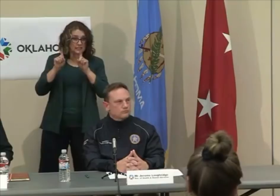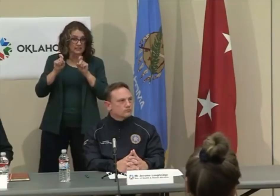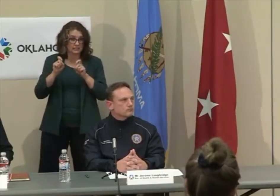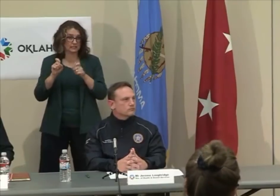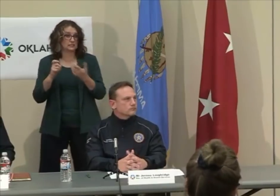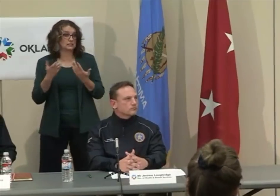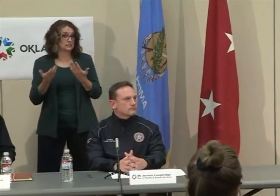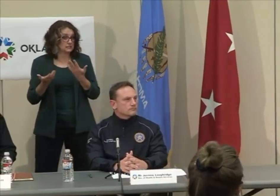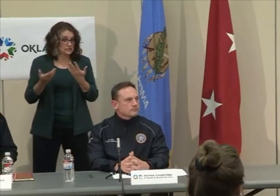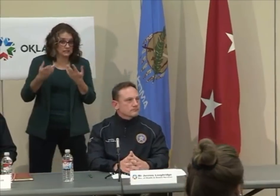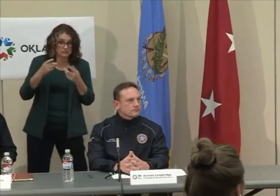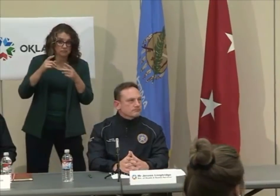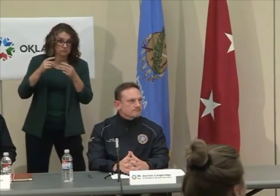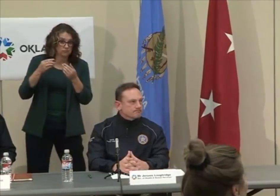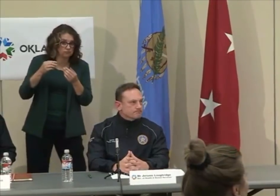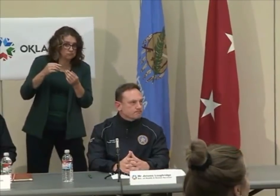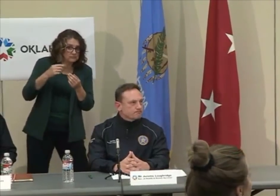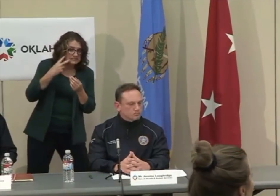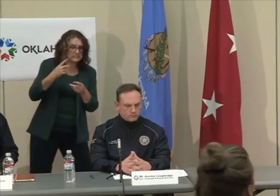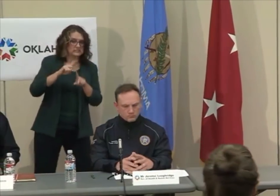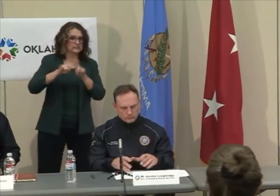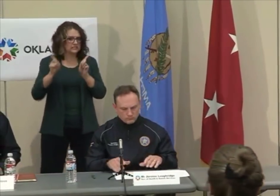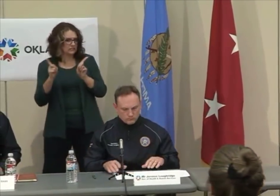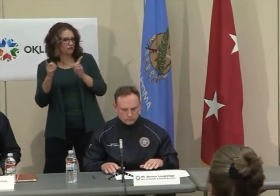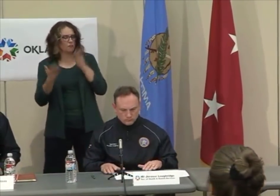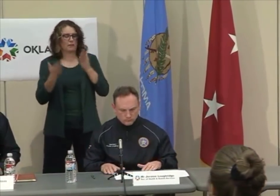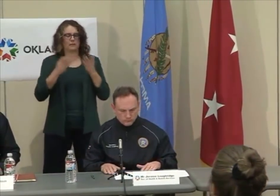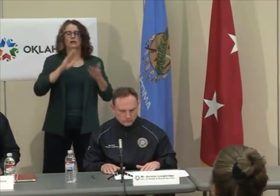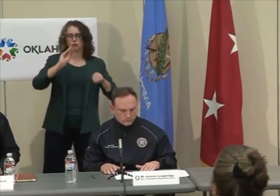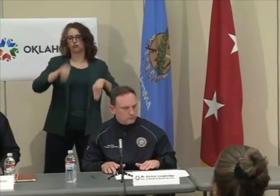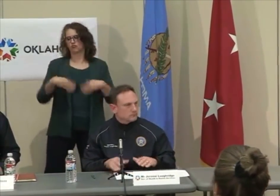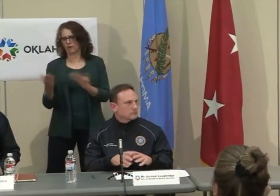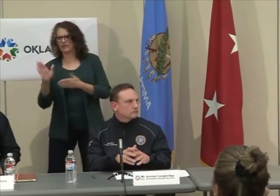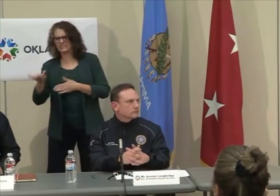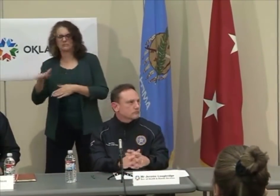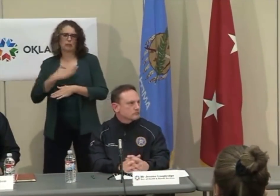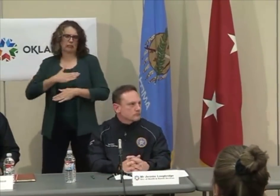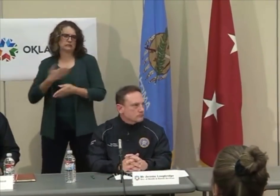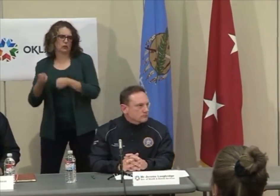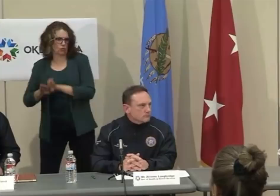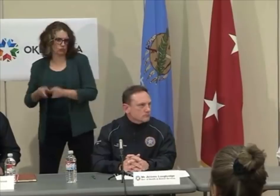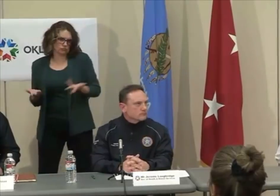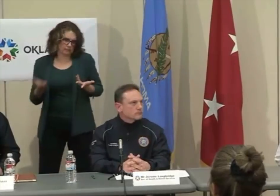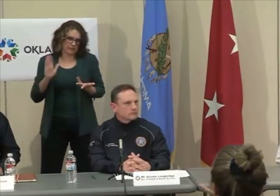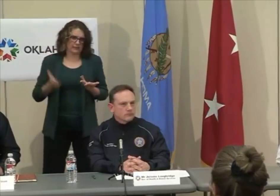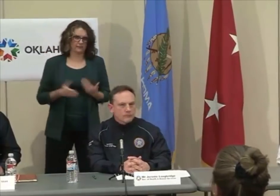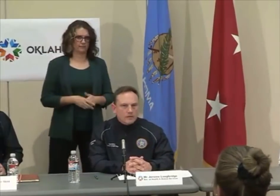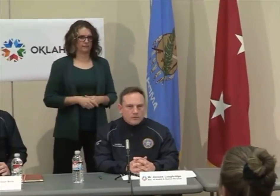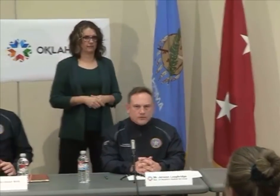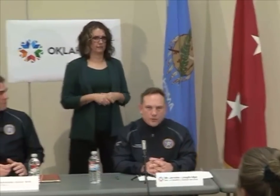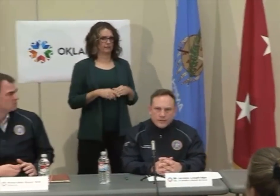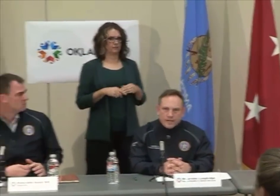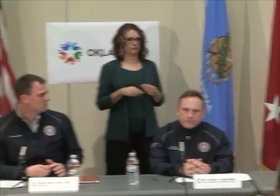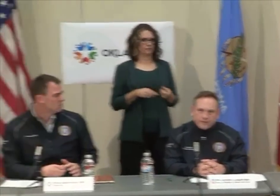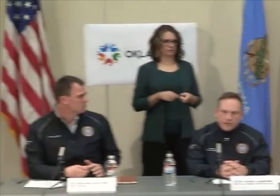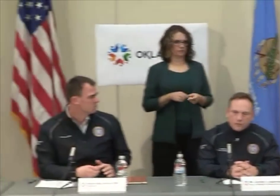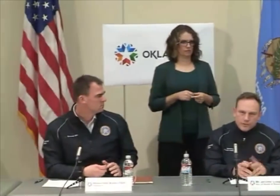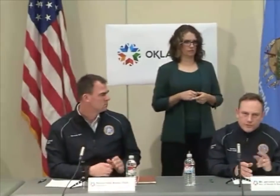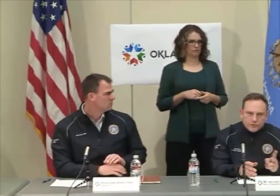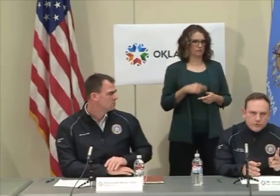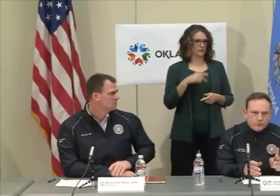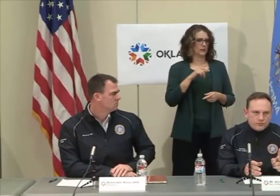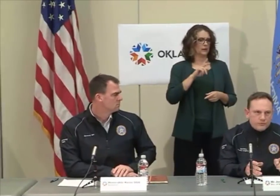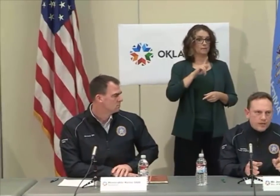Did you give an update on some of the data that we have in terms of PPE and ventilators and some of the hospital capacities? Sure, we have